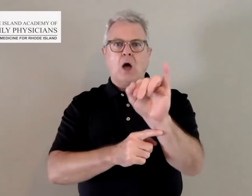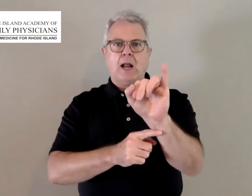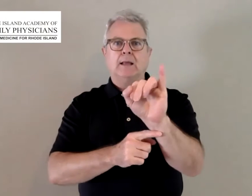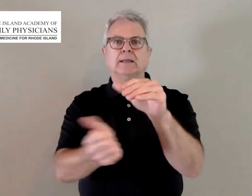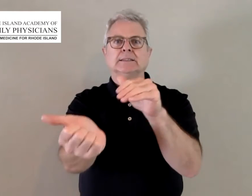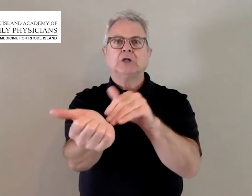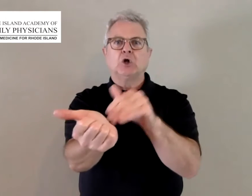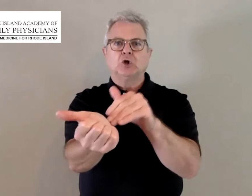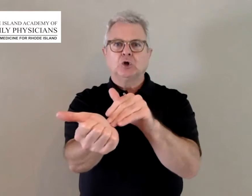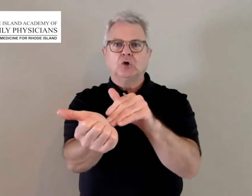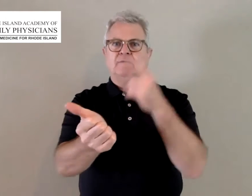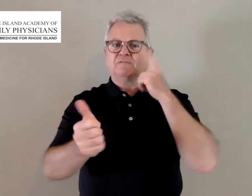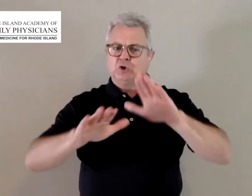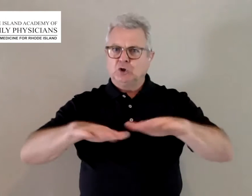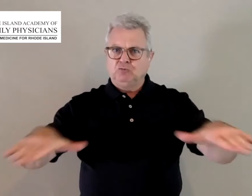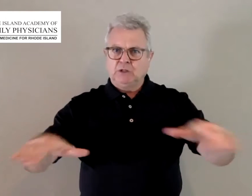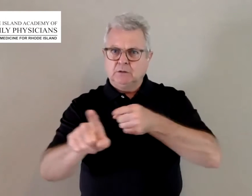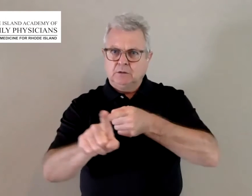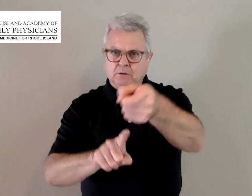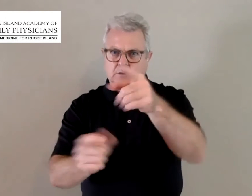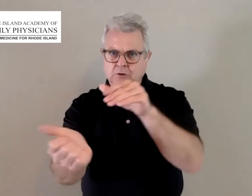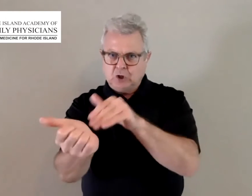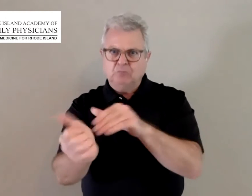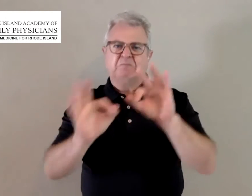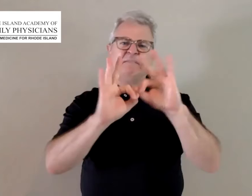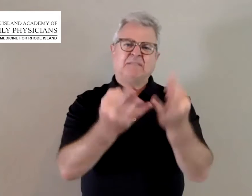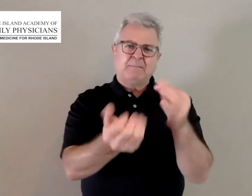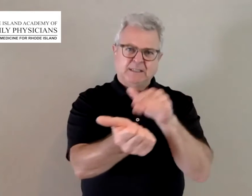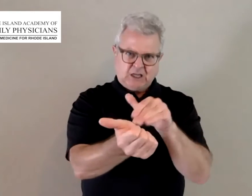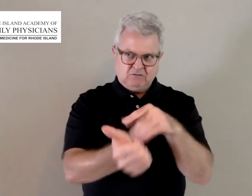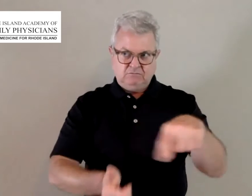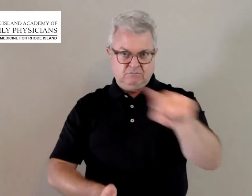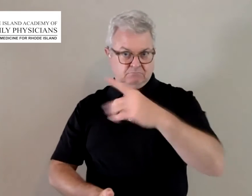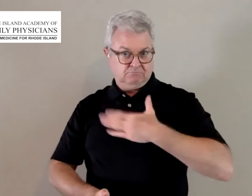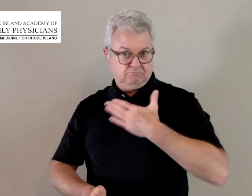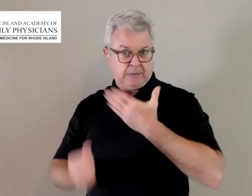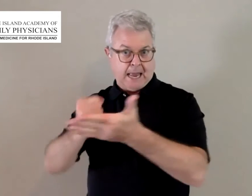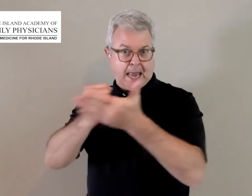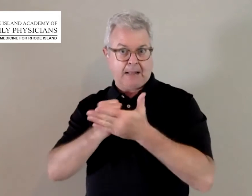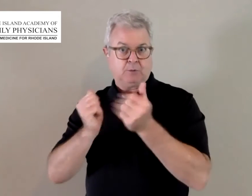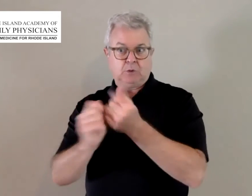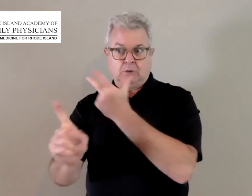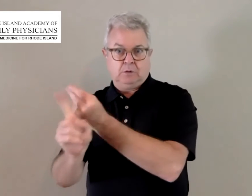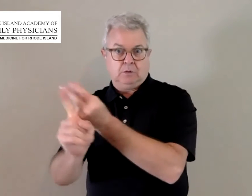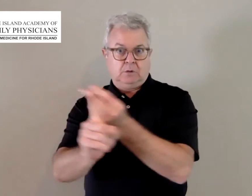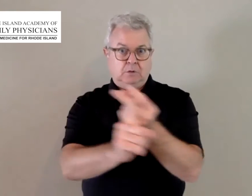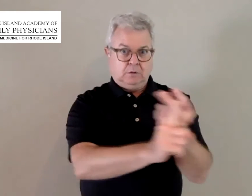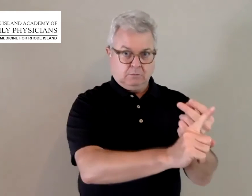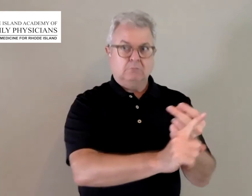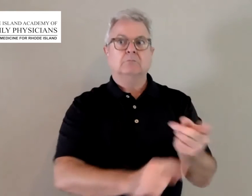So the Department of Health will reach out to all of the pediatricians in Rhode Island and family doctors and ask them